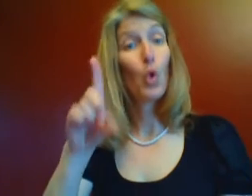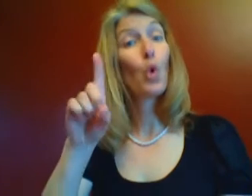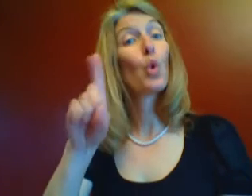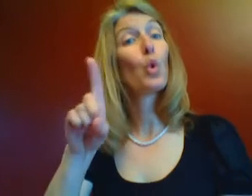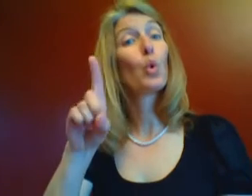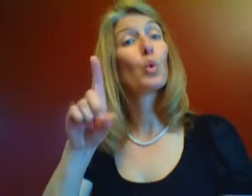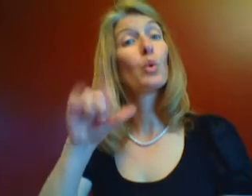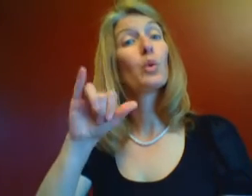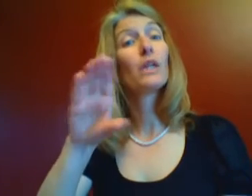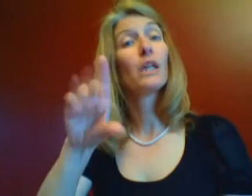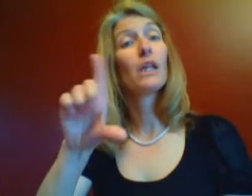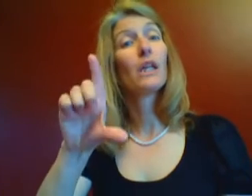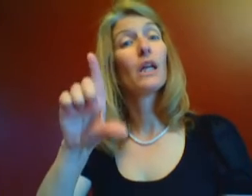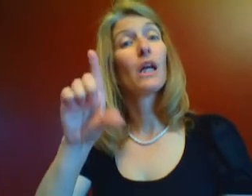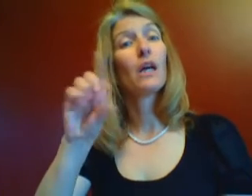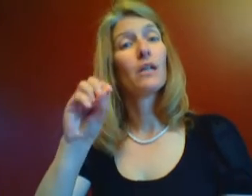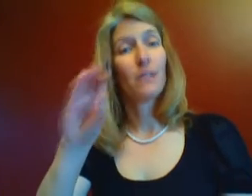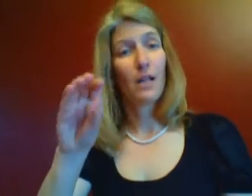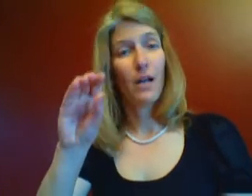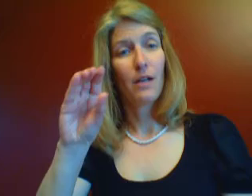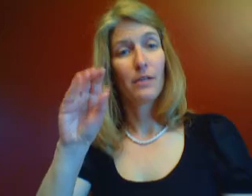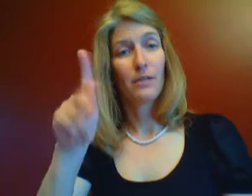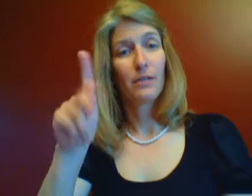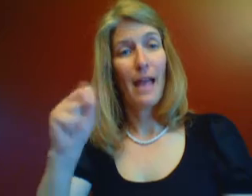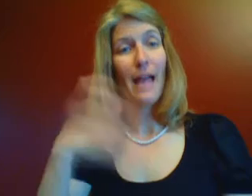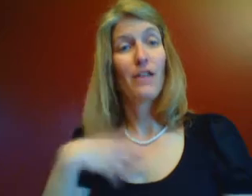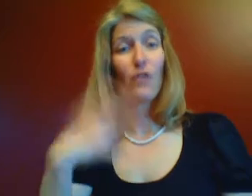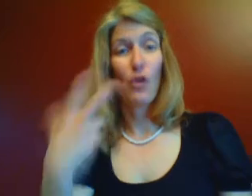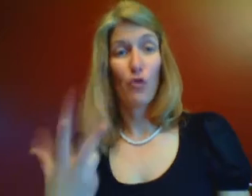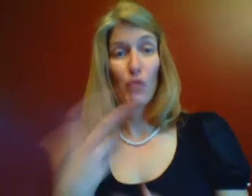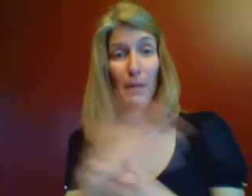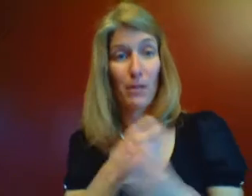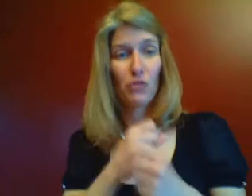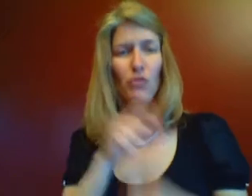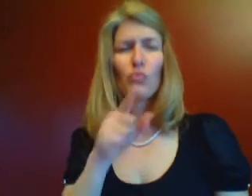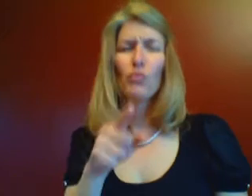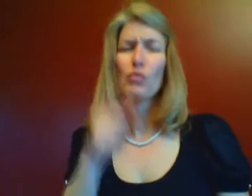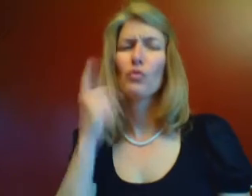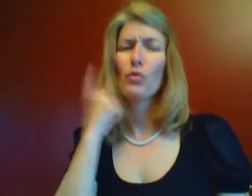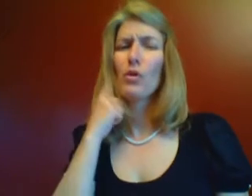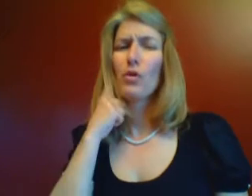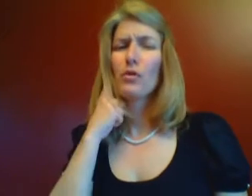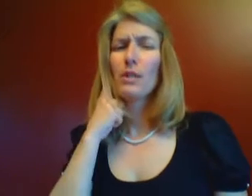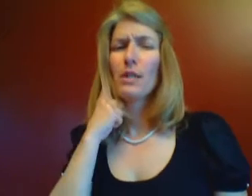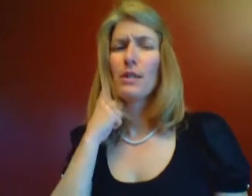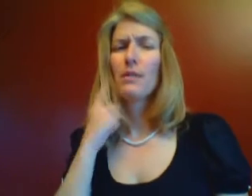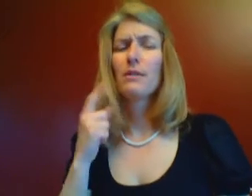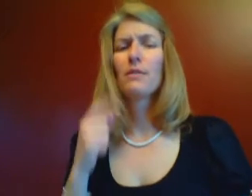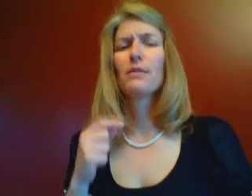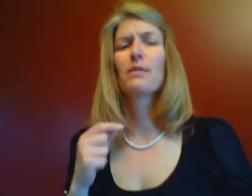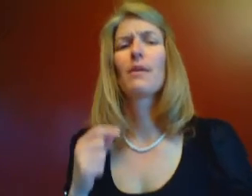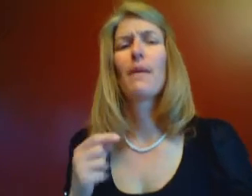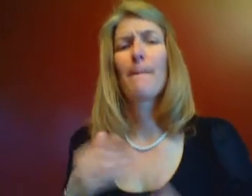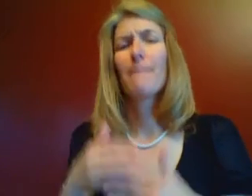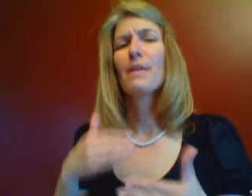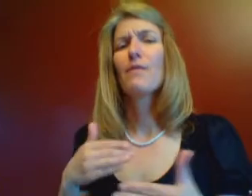you heard yesterday. You heard it the day before, so you are very familiar with this story. We've talked